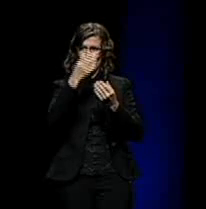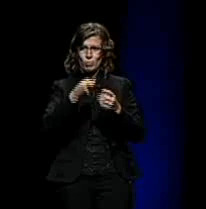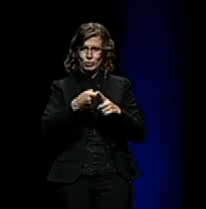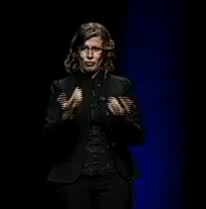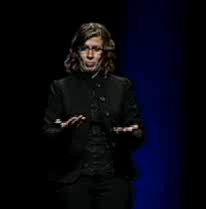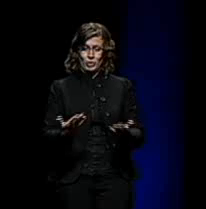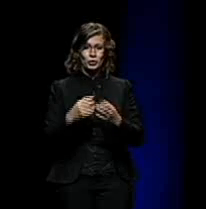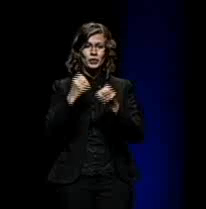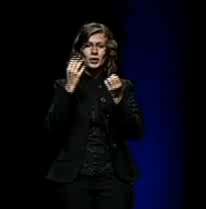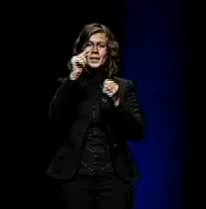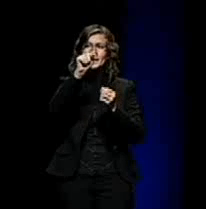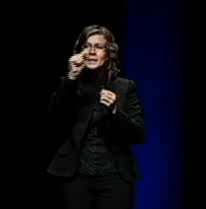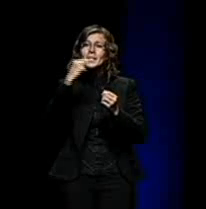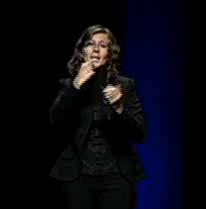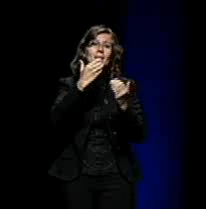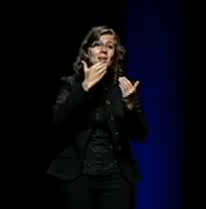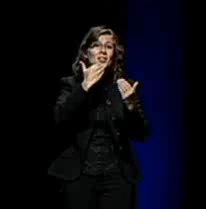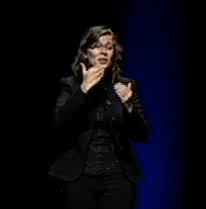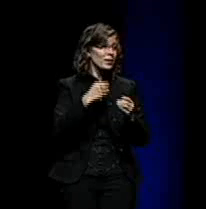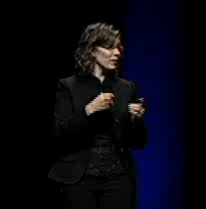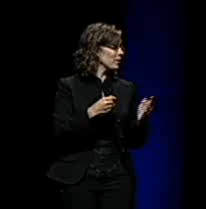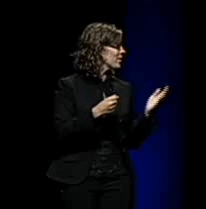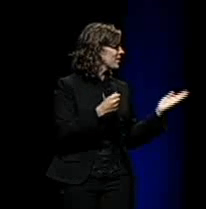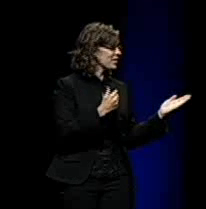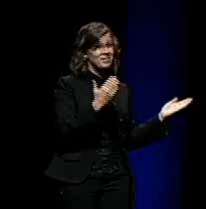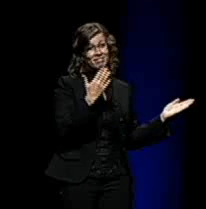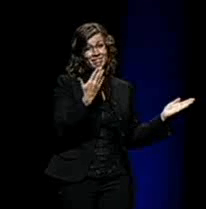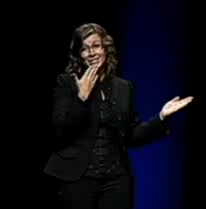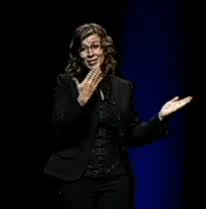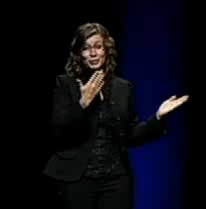You're welcome. It was easy. Thank you, Farah.